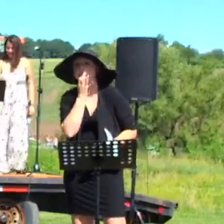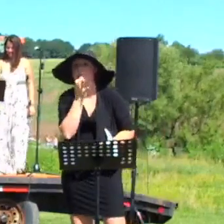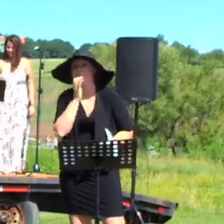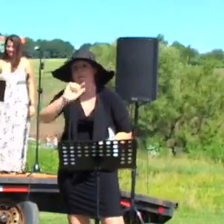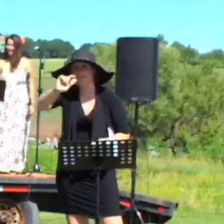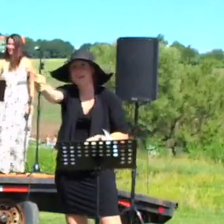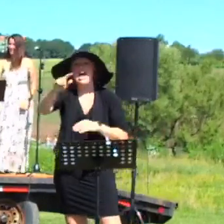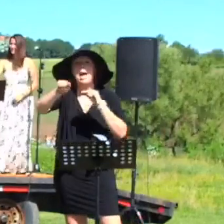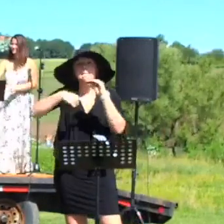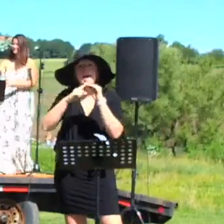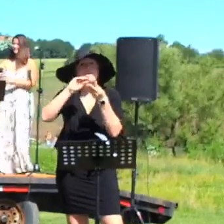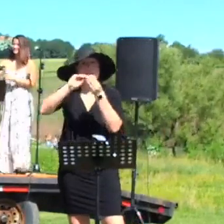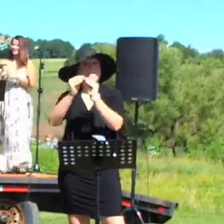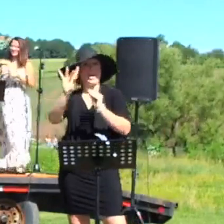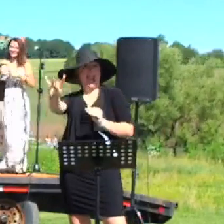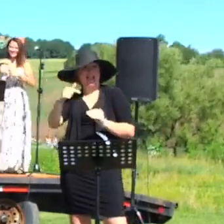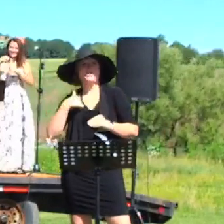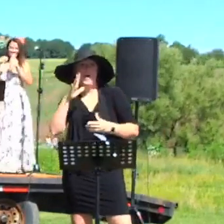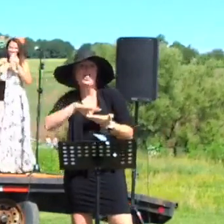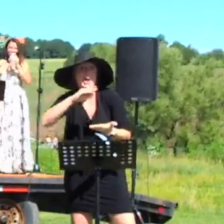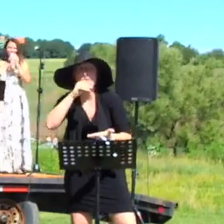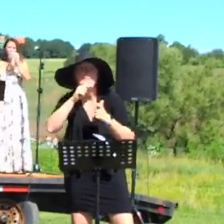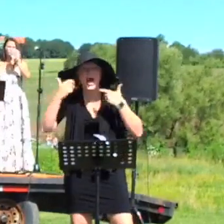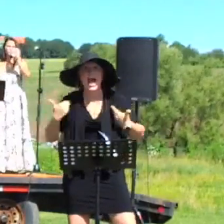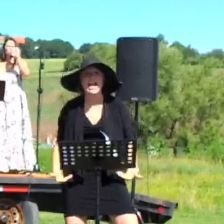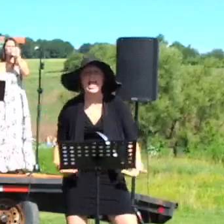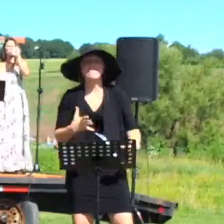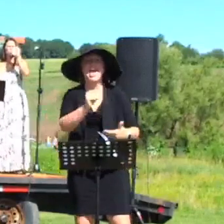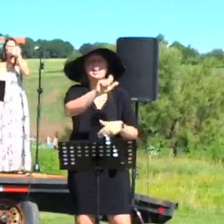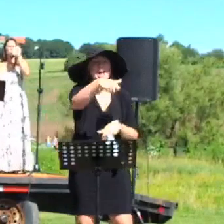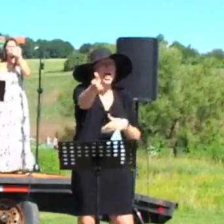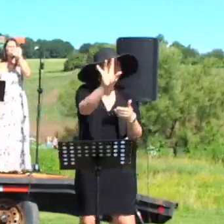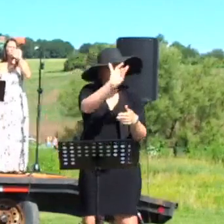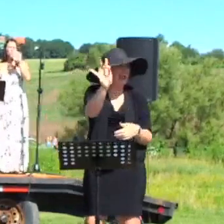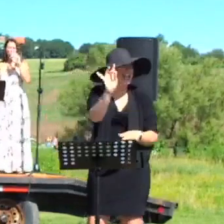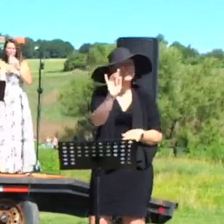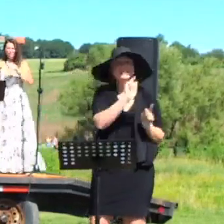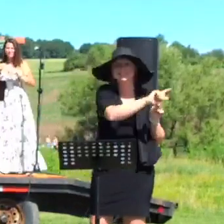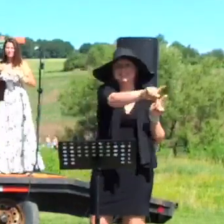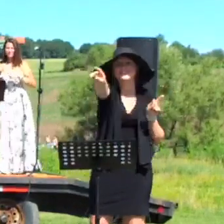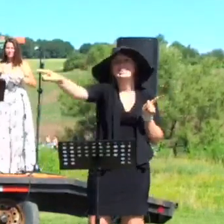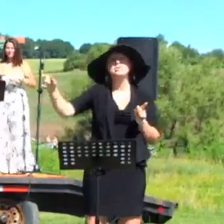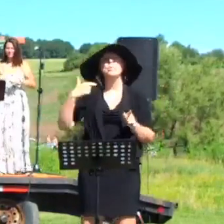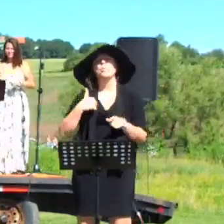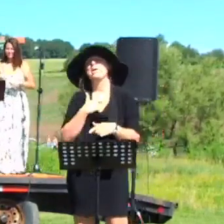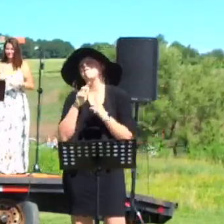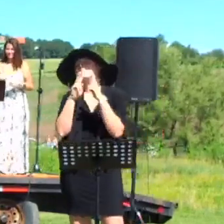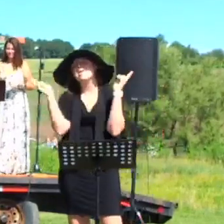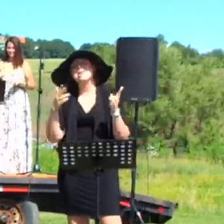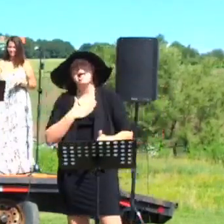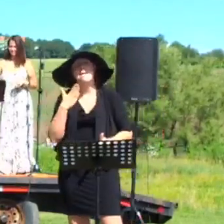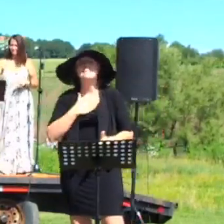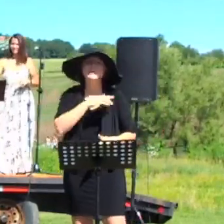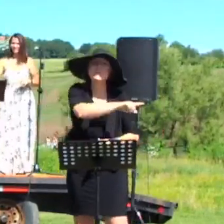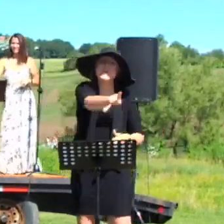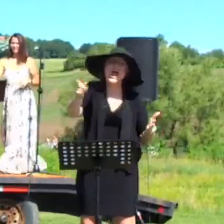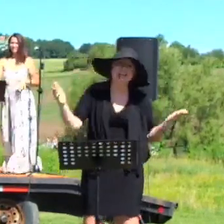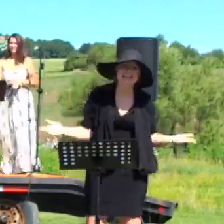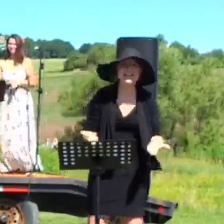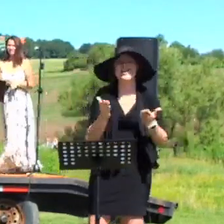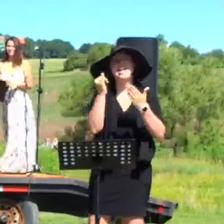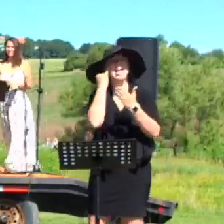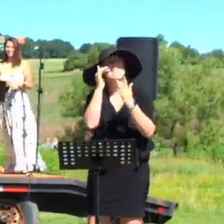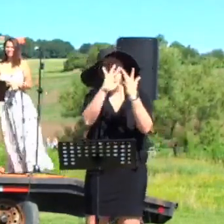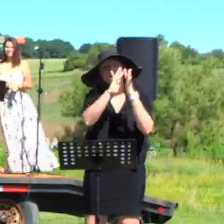type eights, which I am, so you'll learn a lot about me and all those other eights out there. We are just happy that you're with us, whether you're online